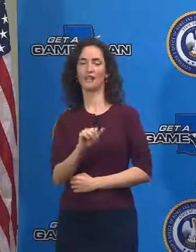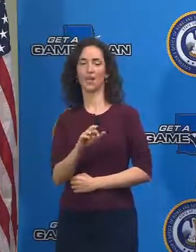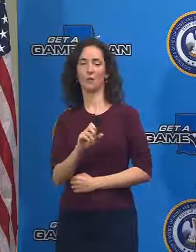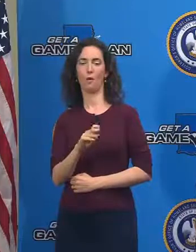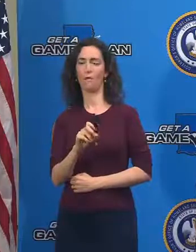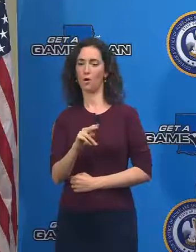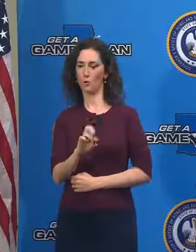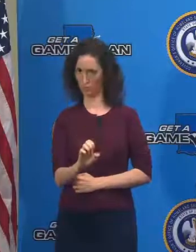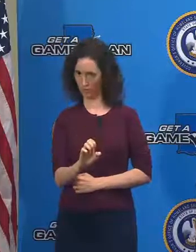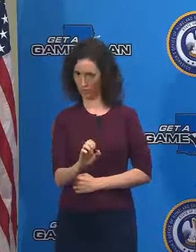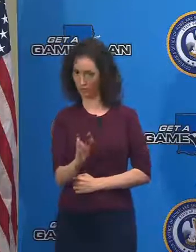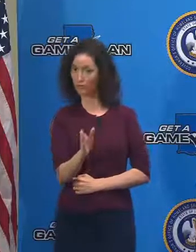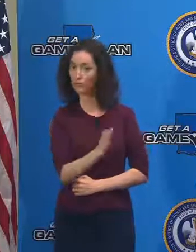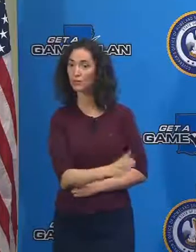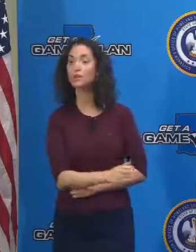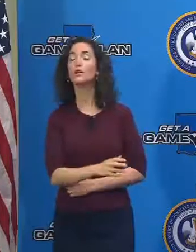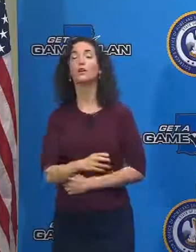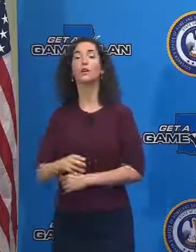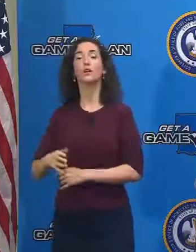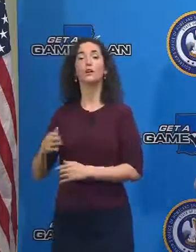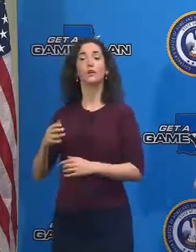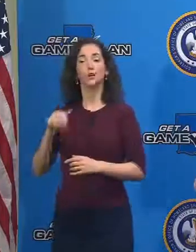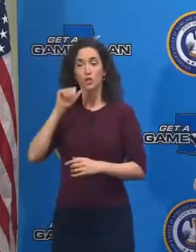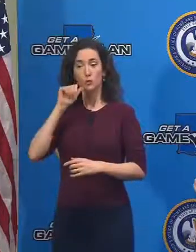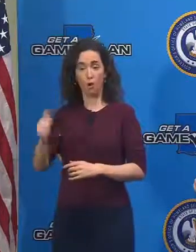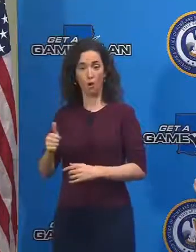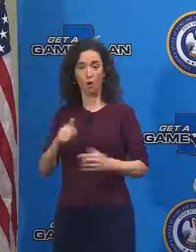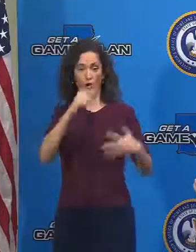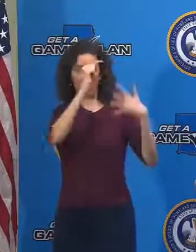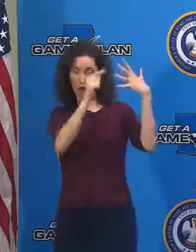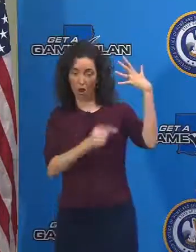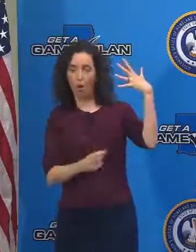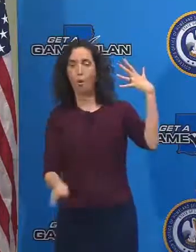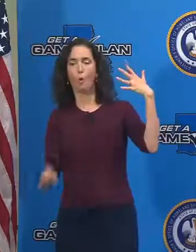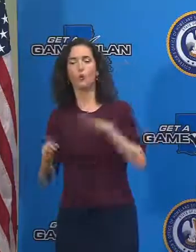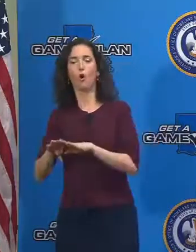only parish with state office closures today that will be open tomorrow.